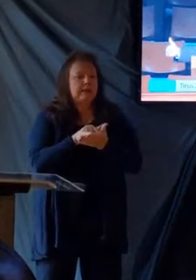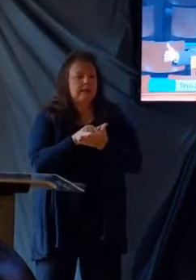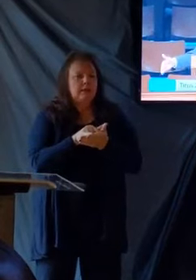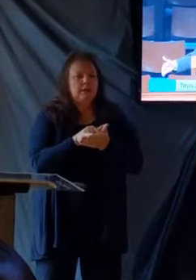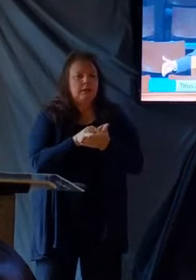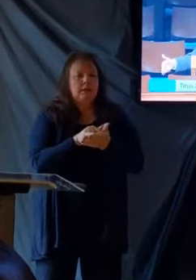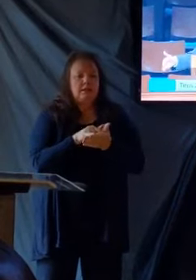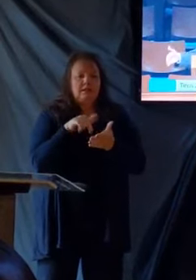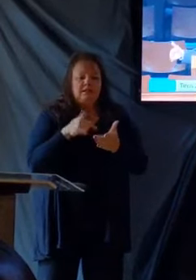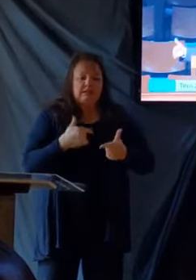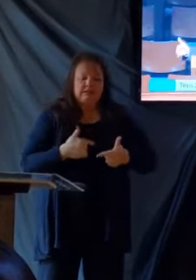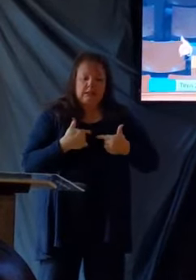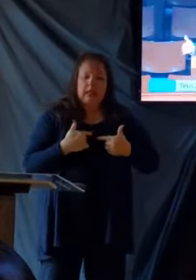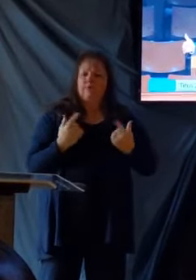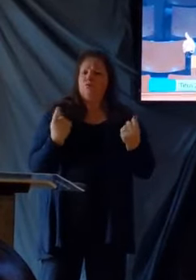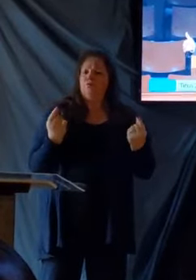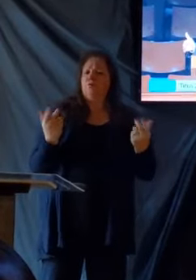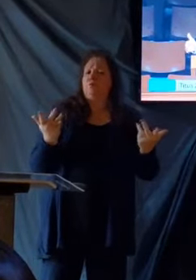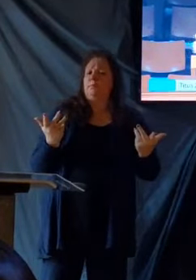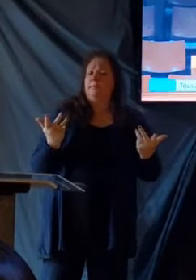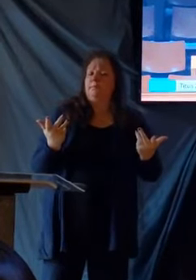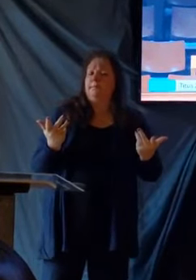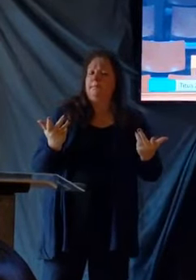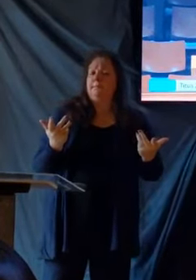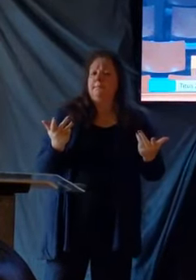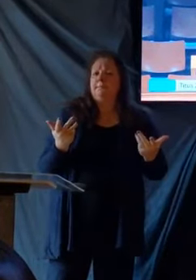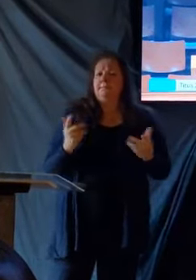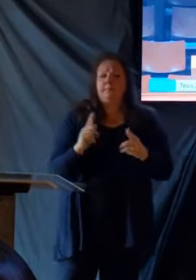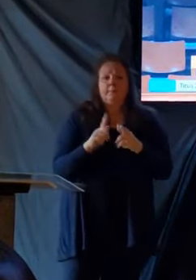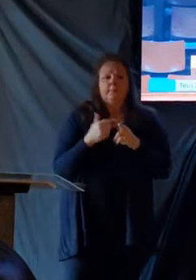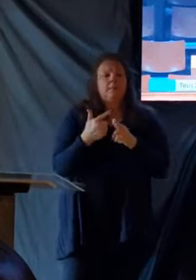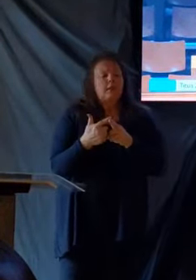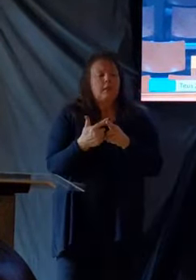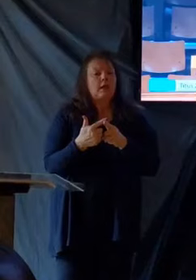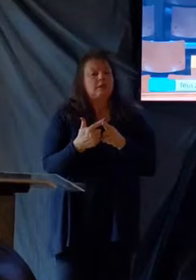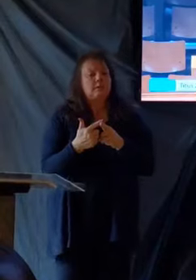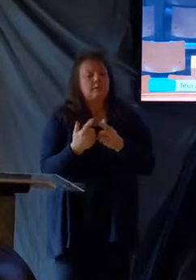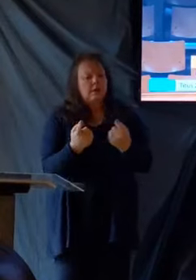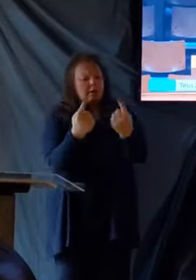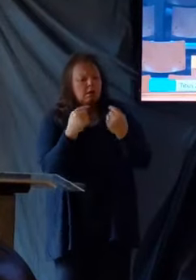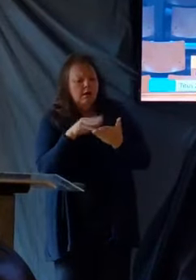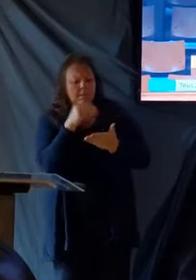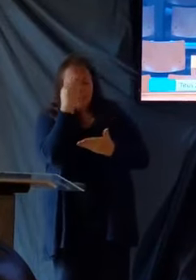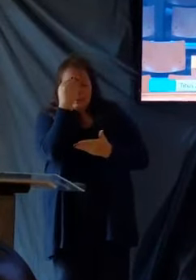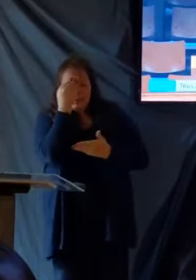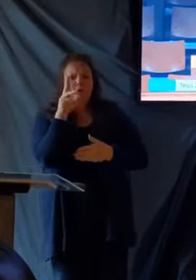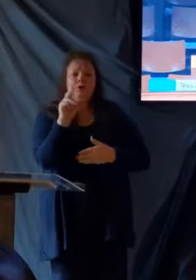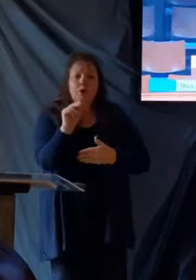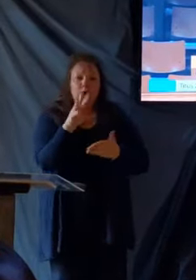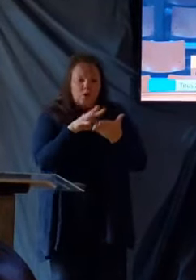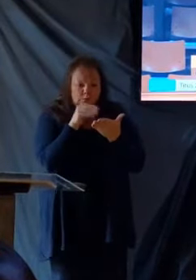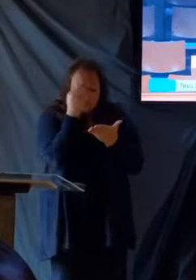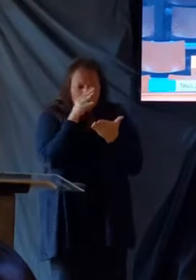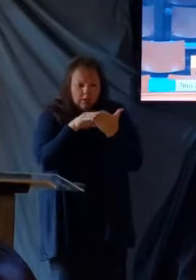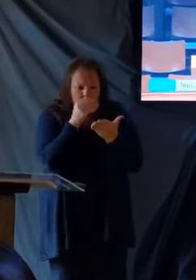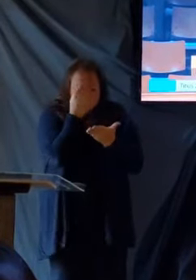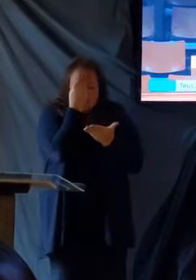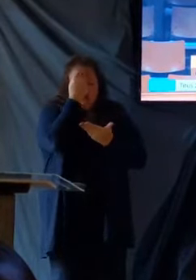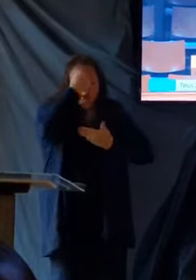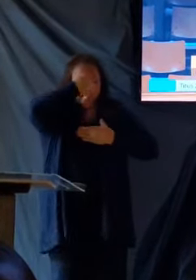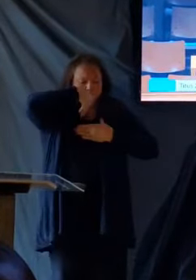have this certain lifestyle. And then you could come and learn the word. No, as you learn the word,